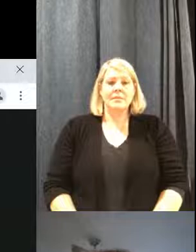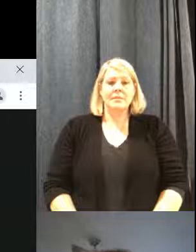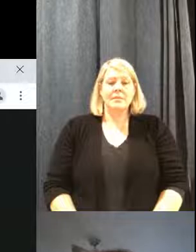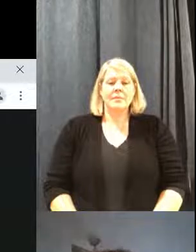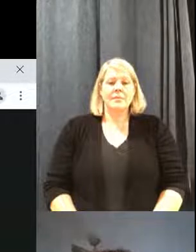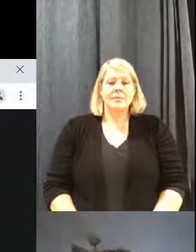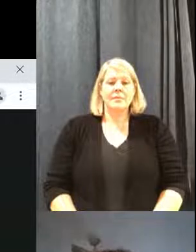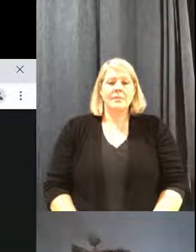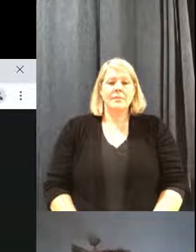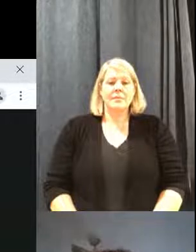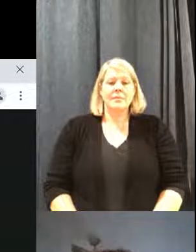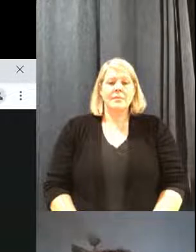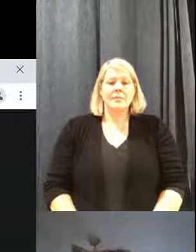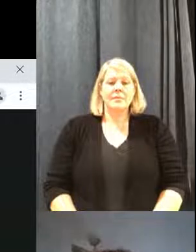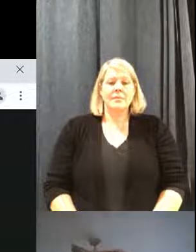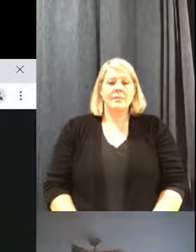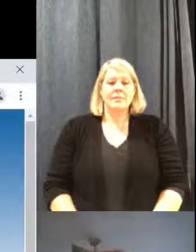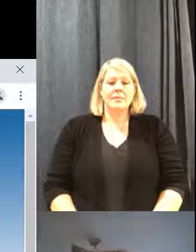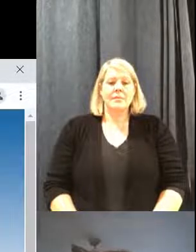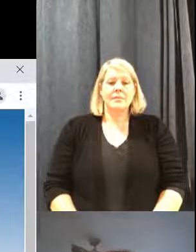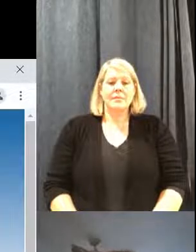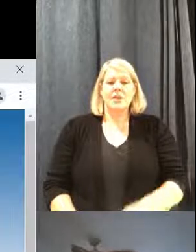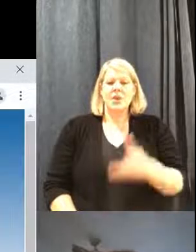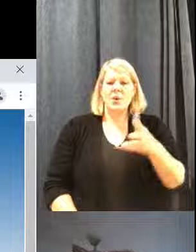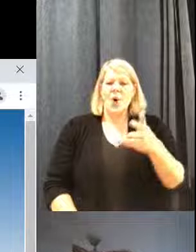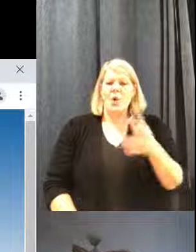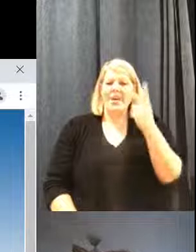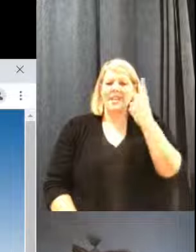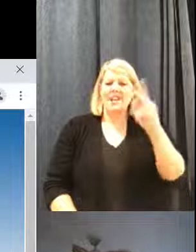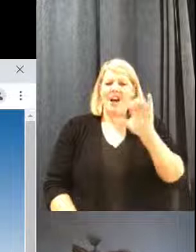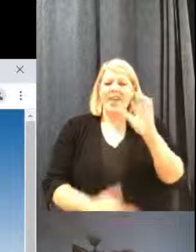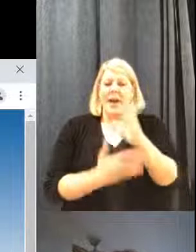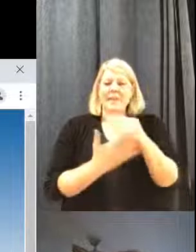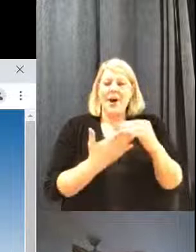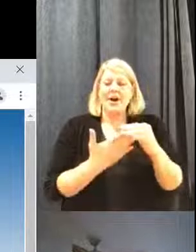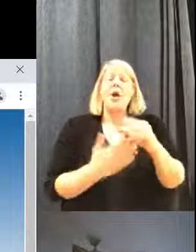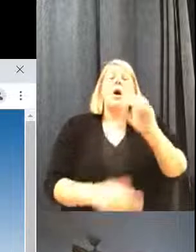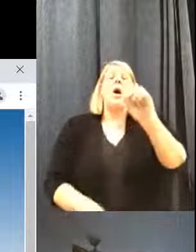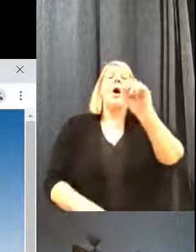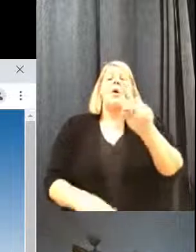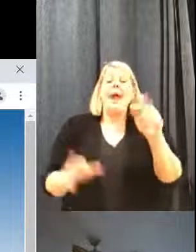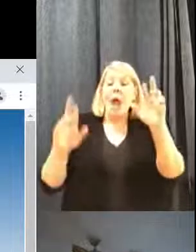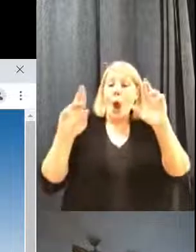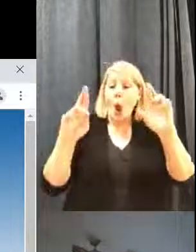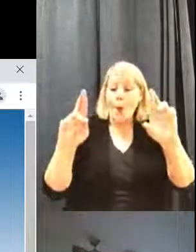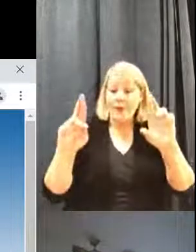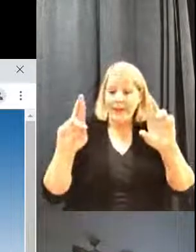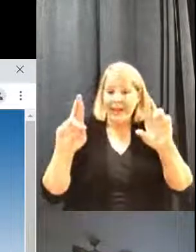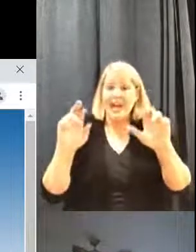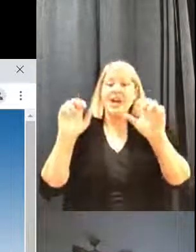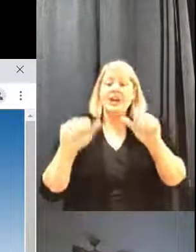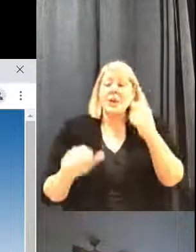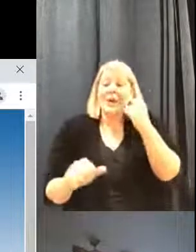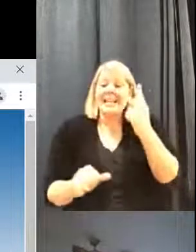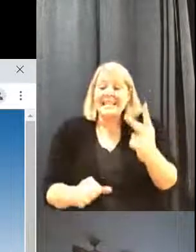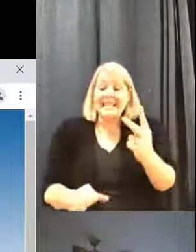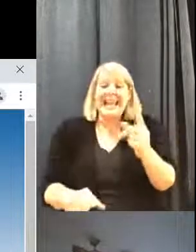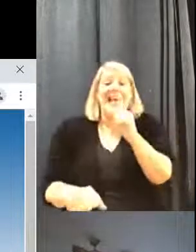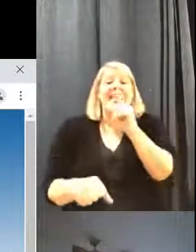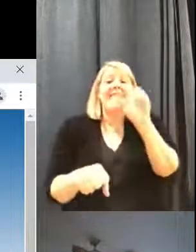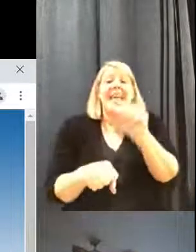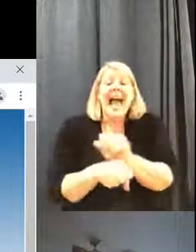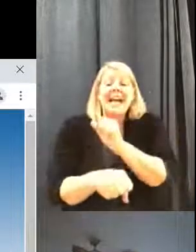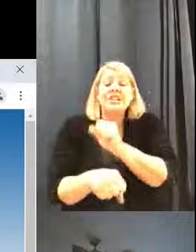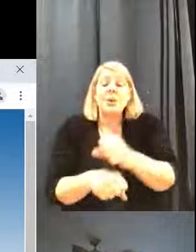Nope, not this. You already saw that. Okay. Hopefully you are seeing the actual platform. Could somebody just give me a